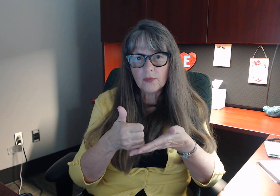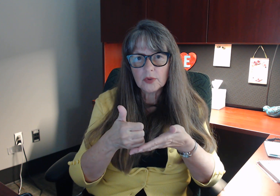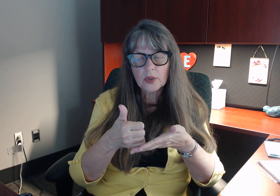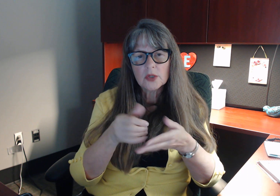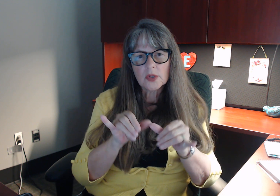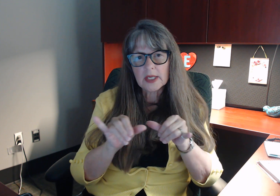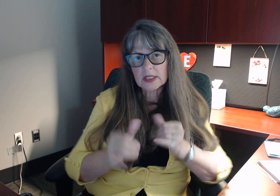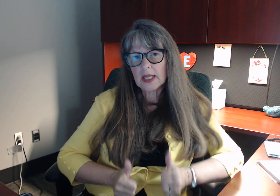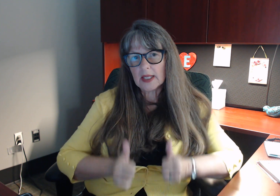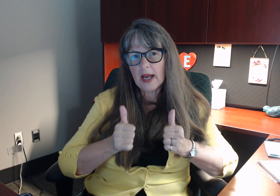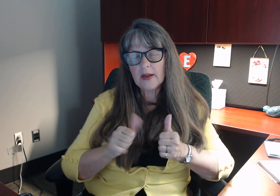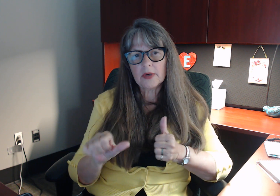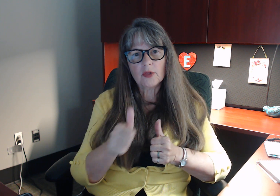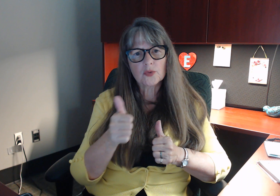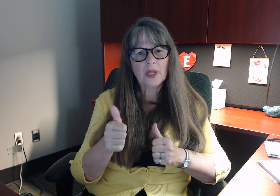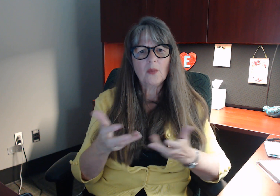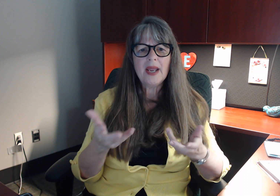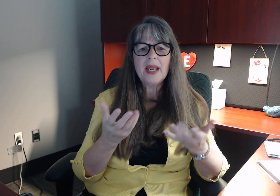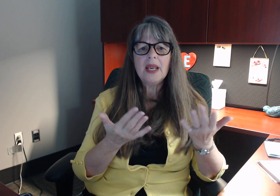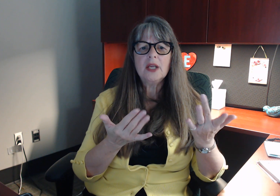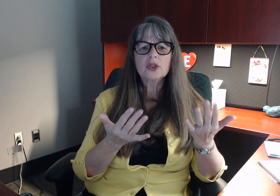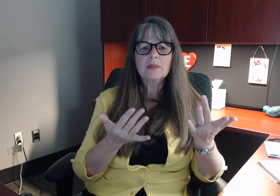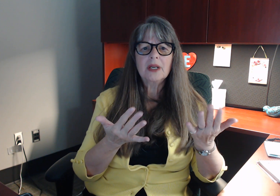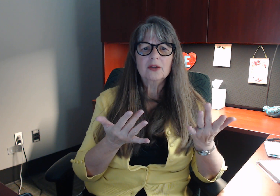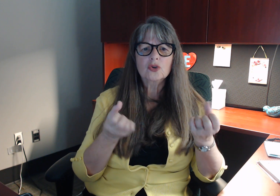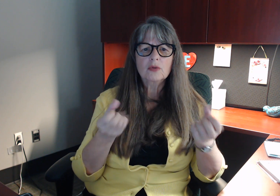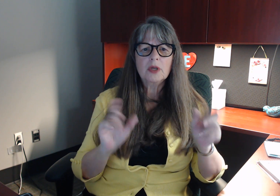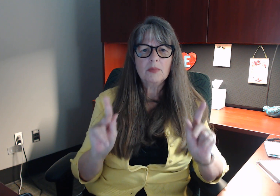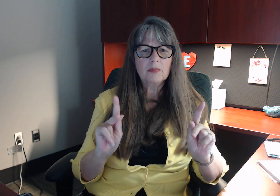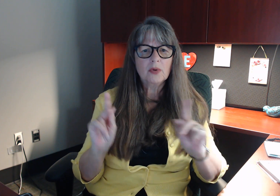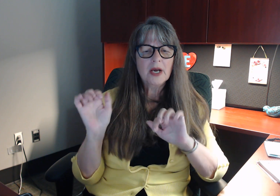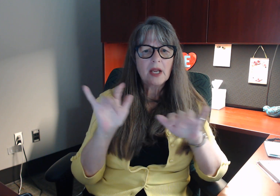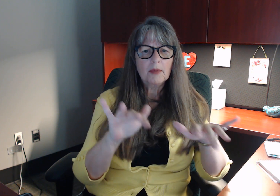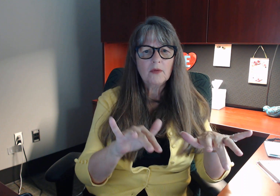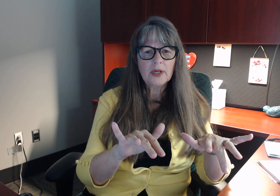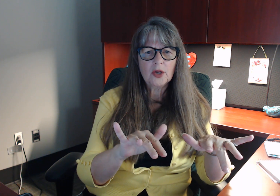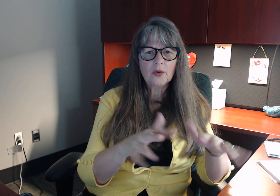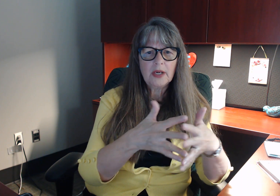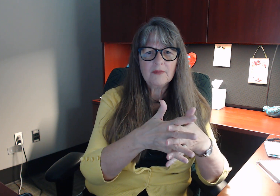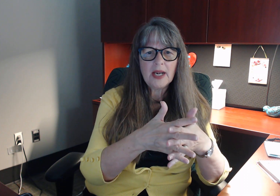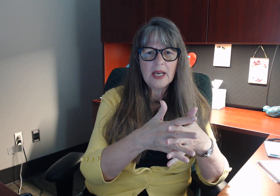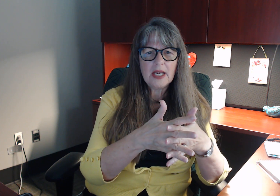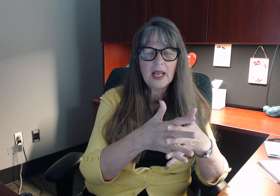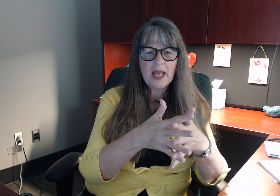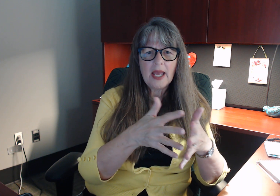helpful so they could stay alive. And others were like, wait just a minute, there's too many people coming over here and invading